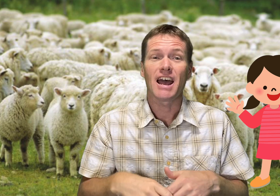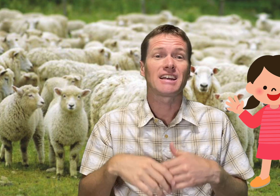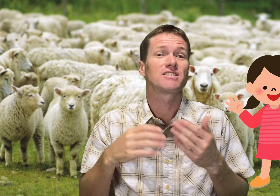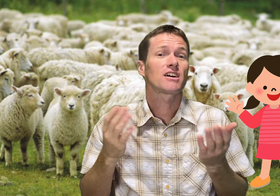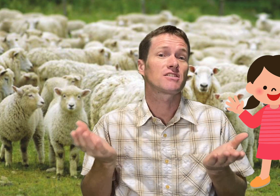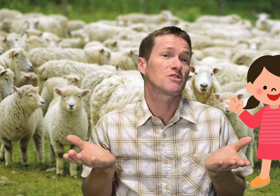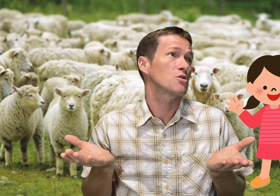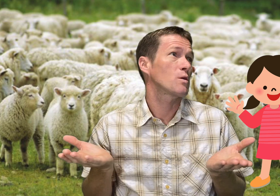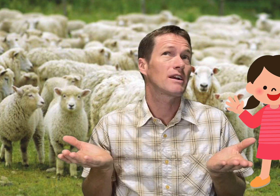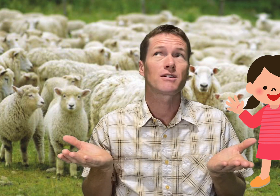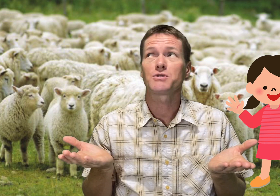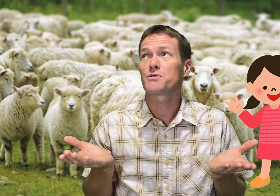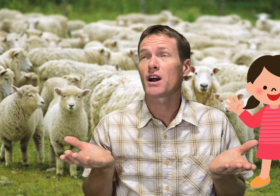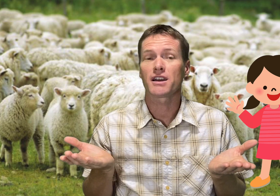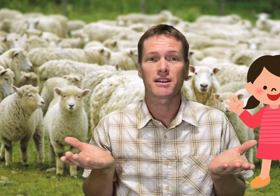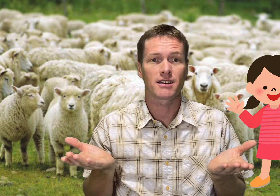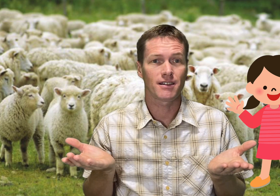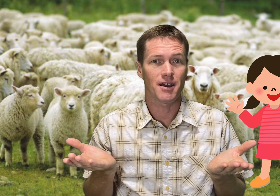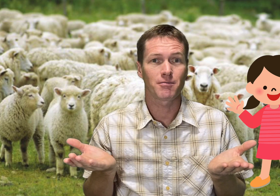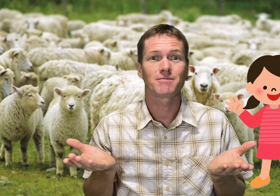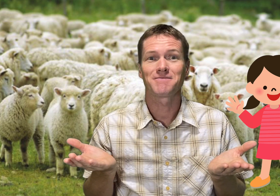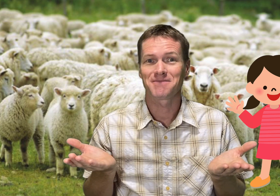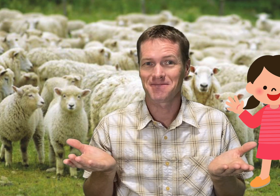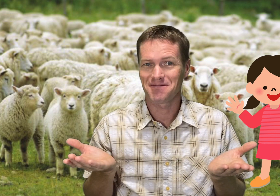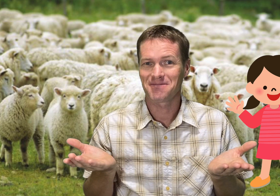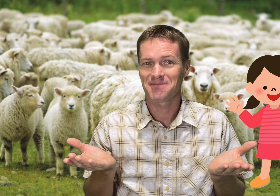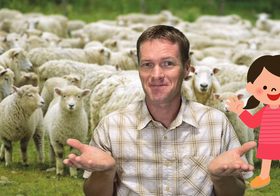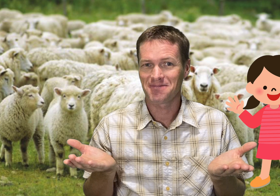and doesn't know where to find them.